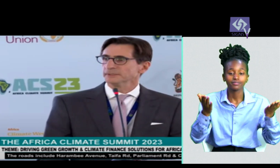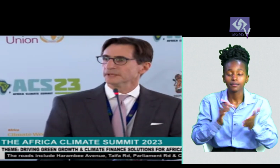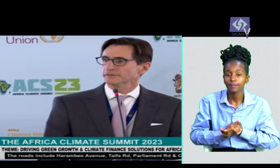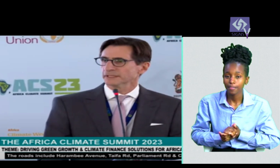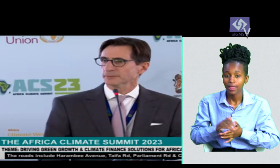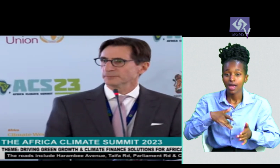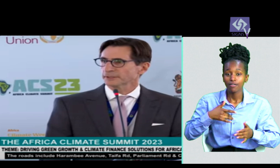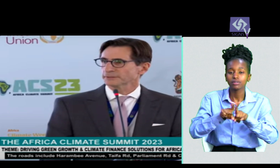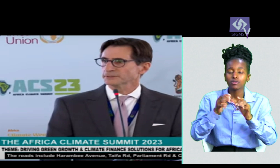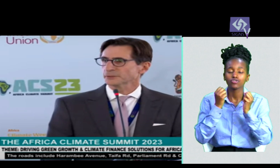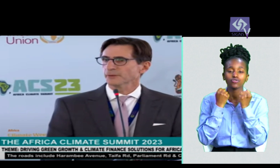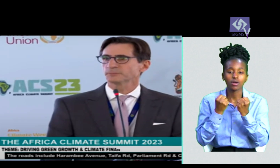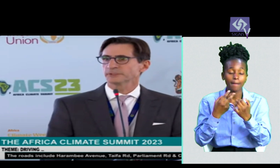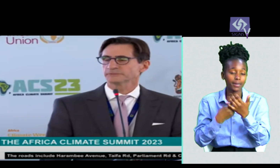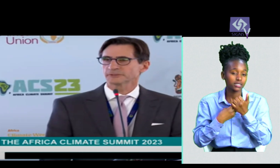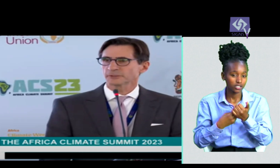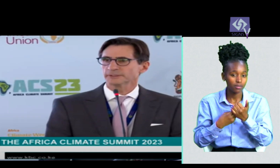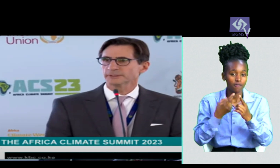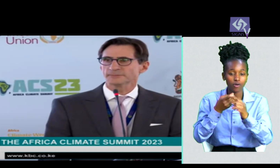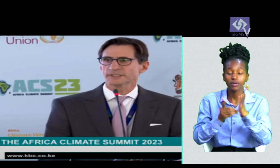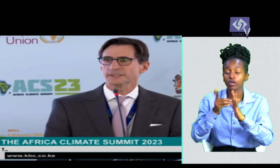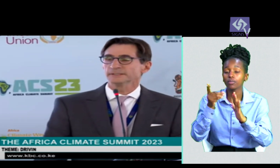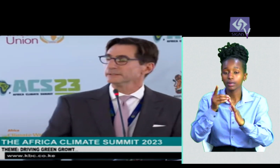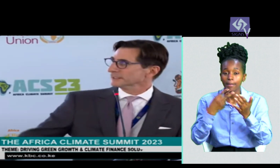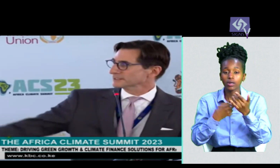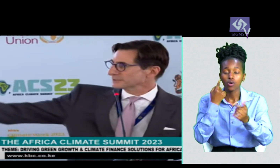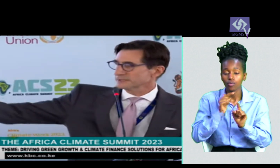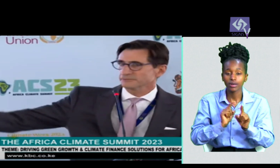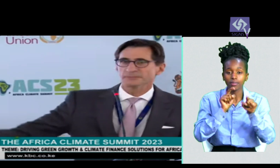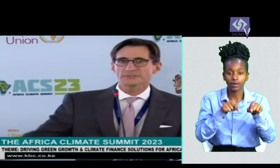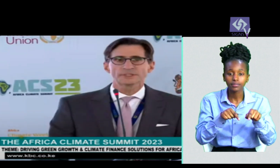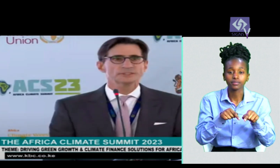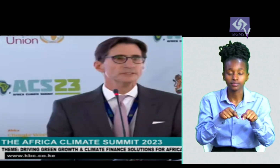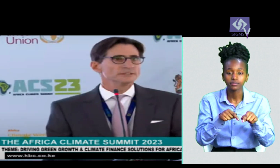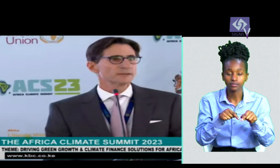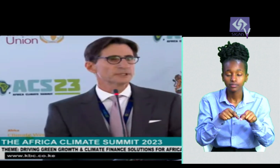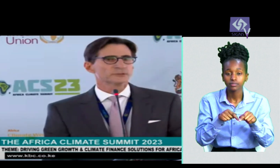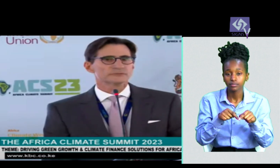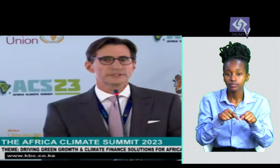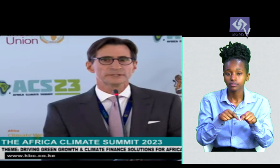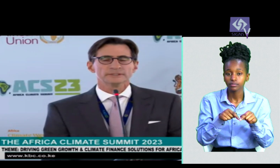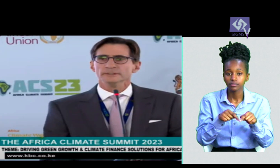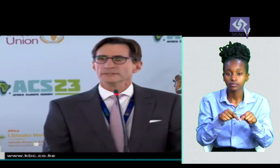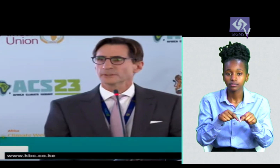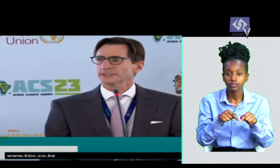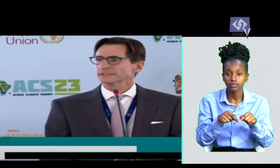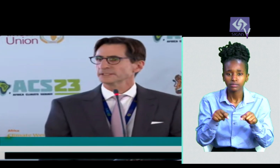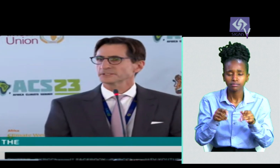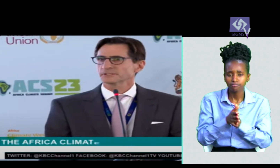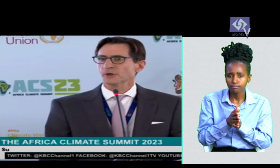partnership of development partners who helped bring FLOCA into being, as you see from this rich tableau over here. So I'd like to take just